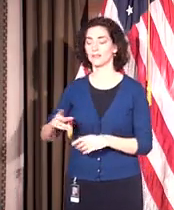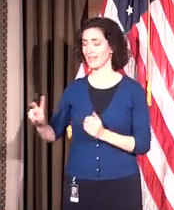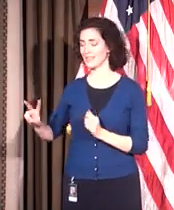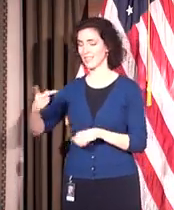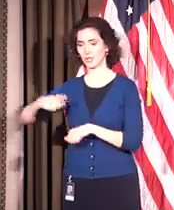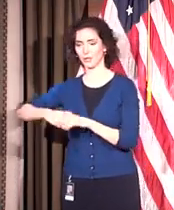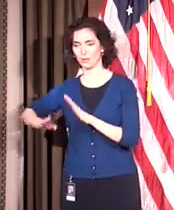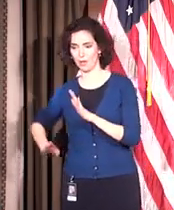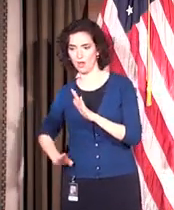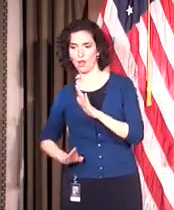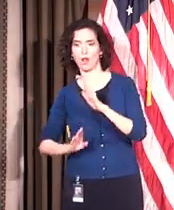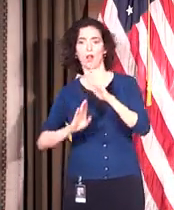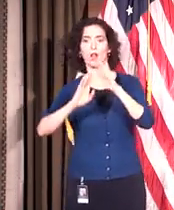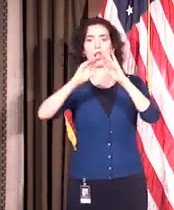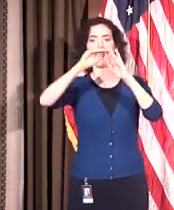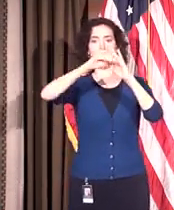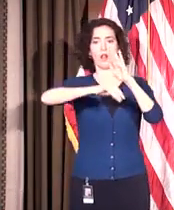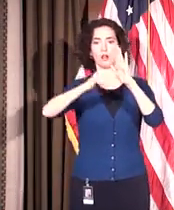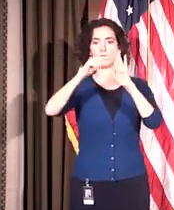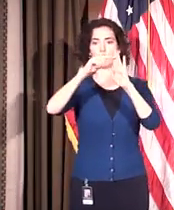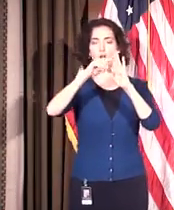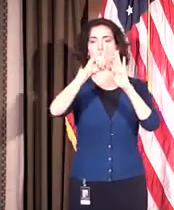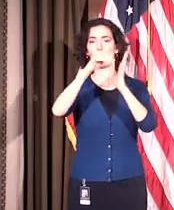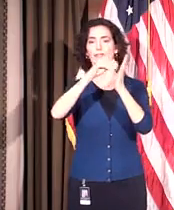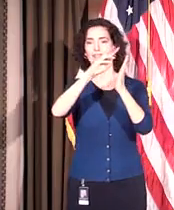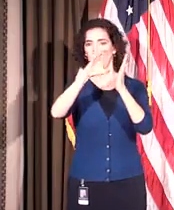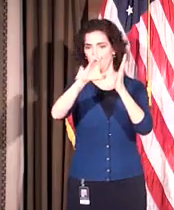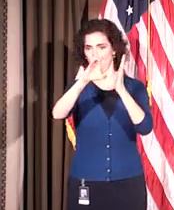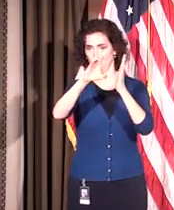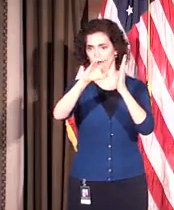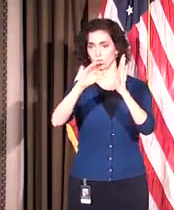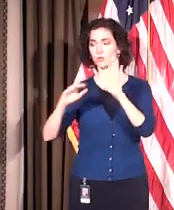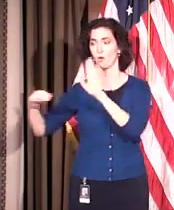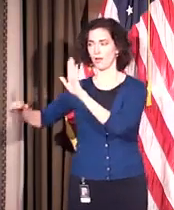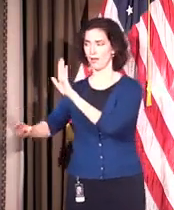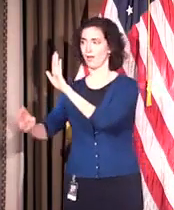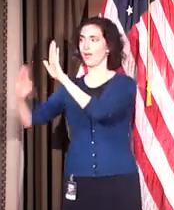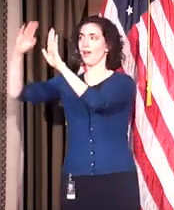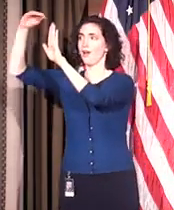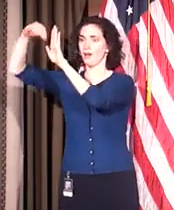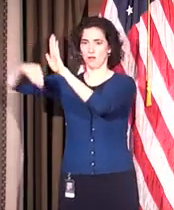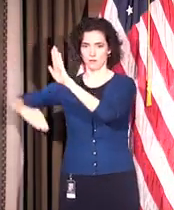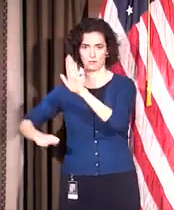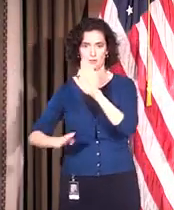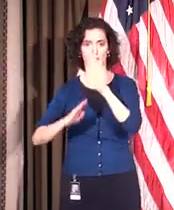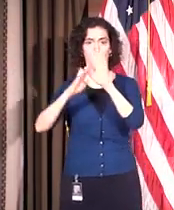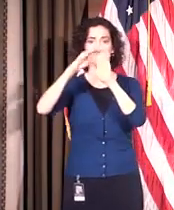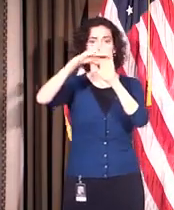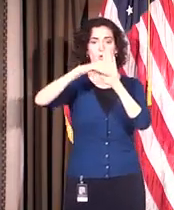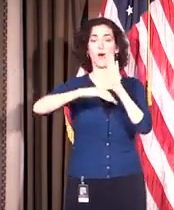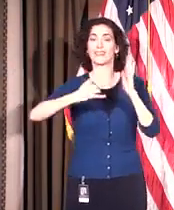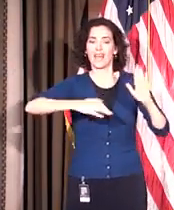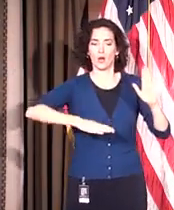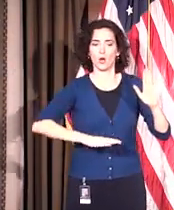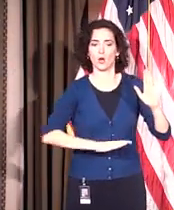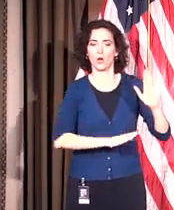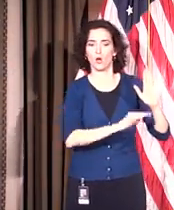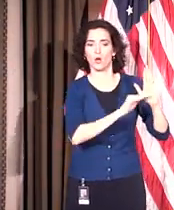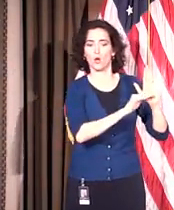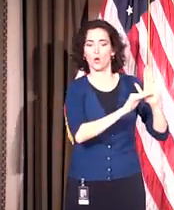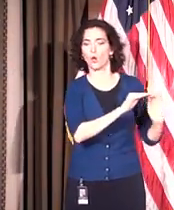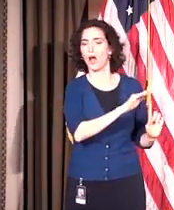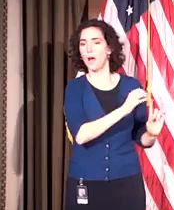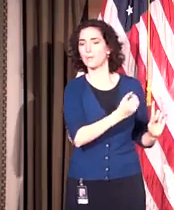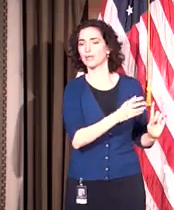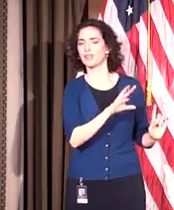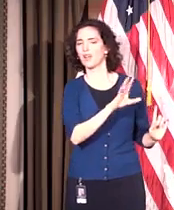surge, and now we're right at 700, having given up the last couple of months of gains. And again,